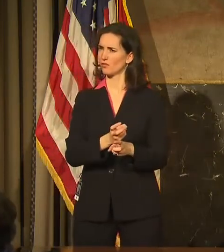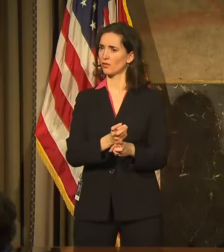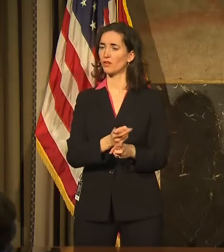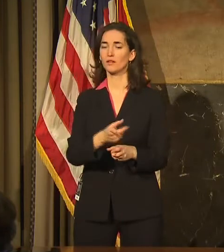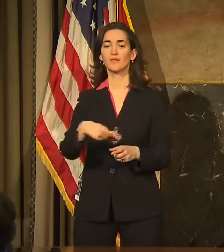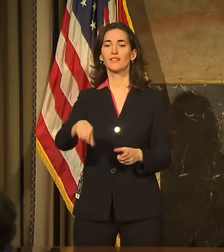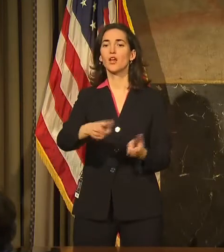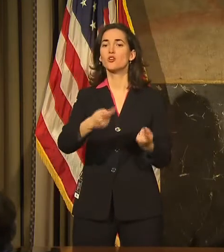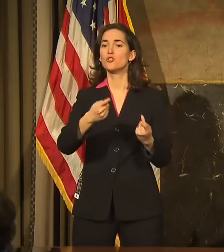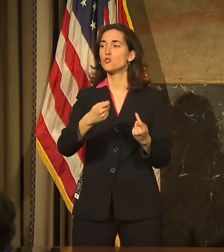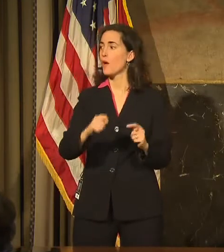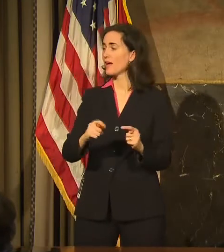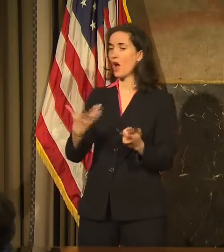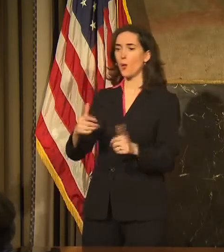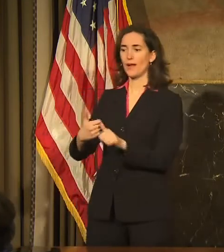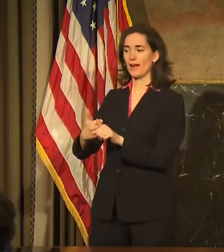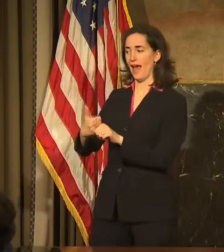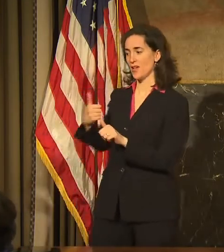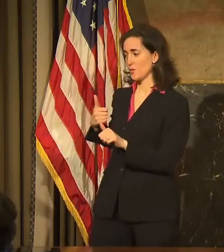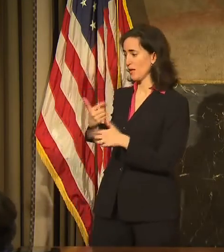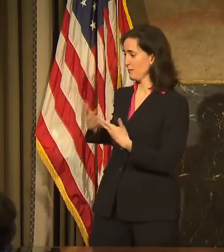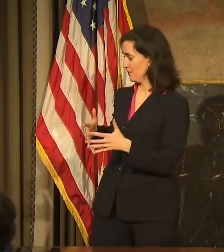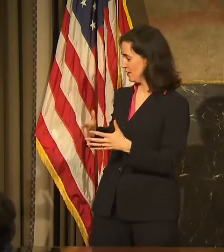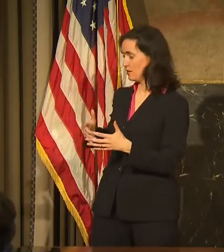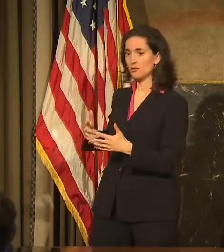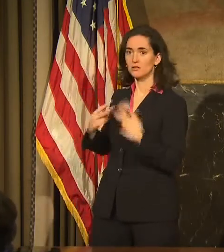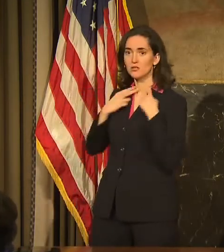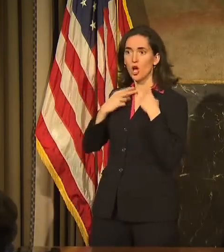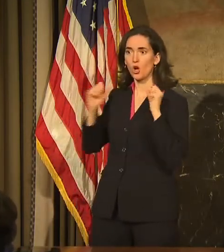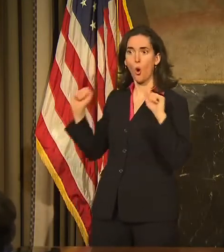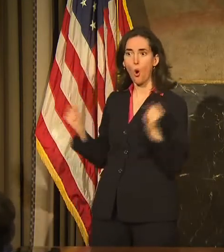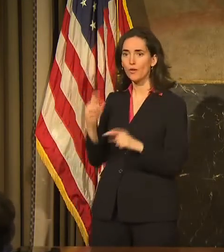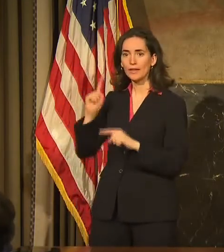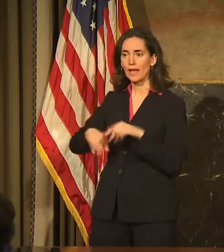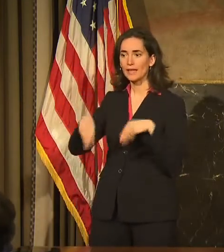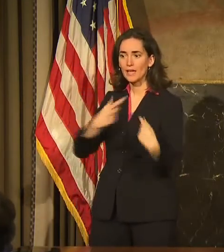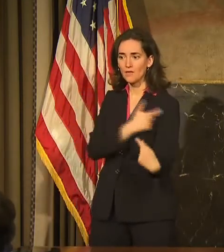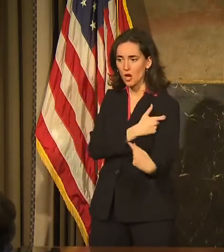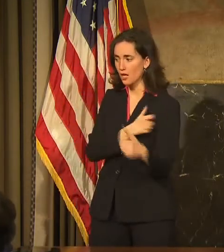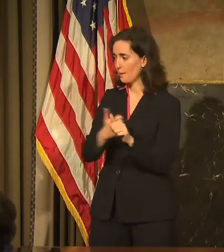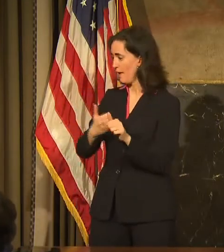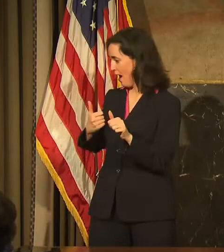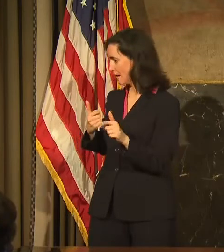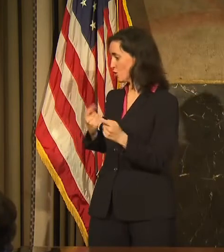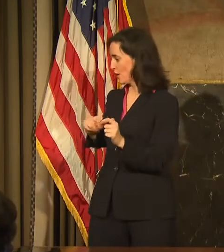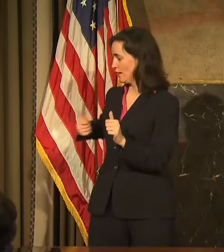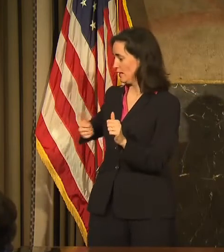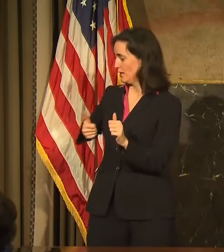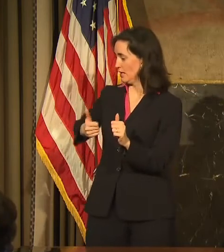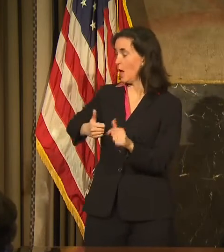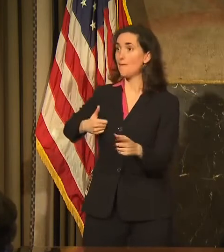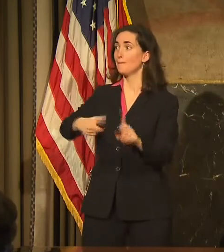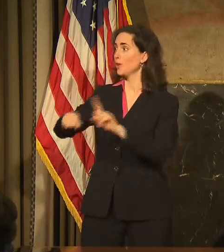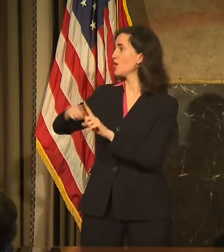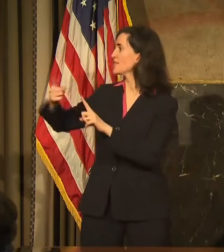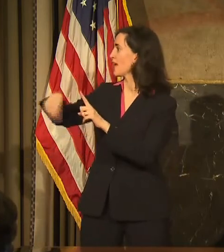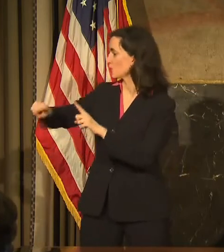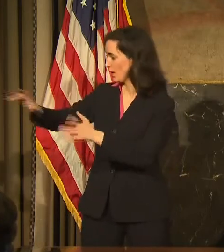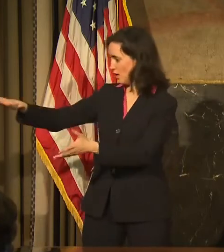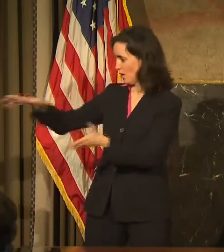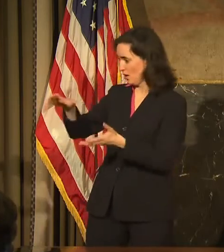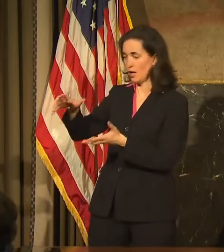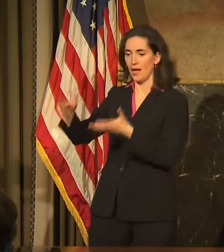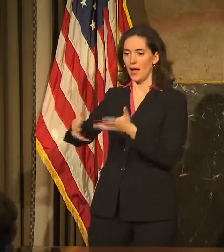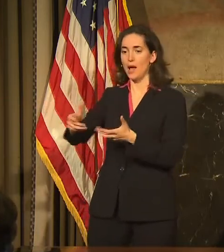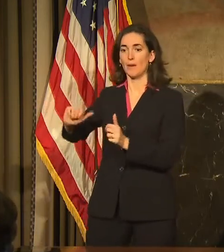try to catch up from the doses they were unable to administer this week and to administer next week's doses, which were, in